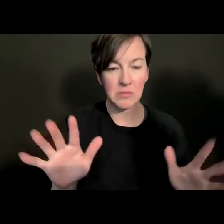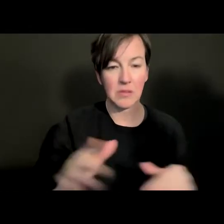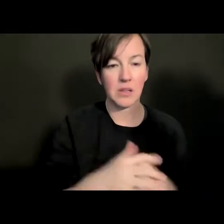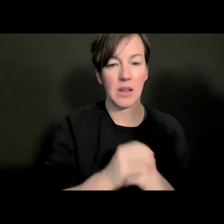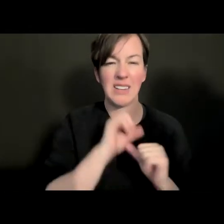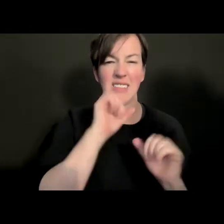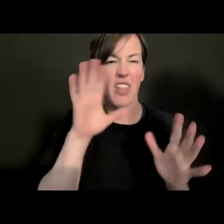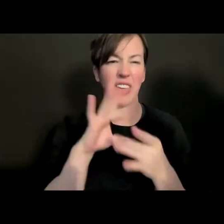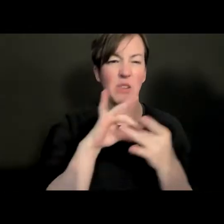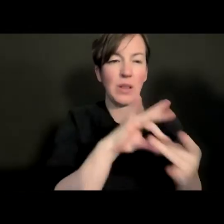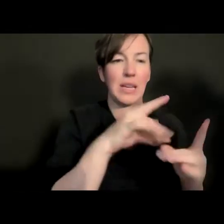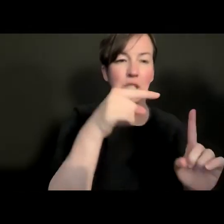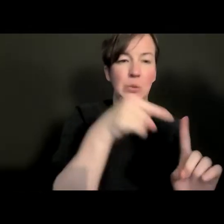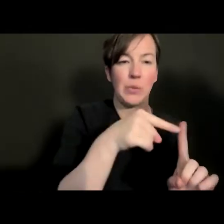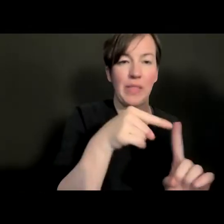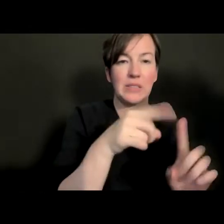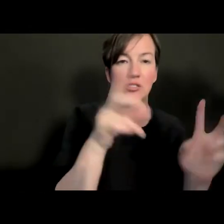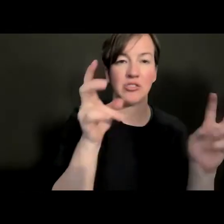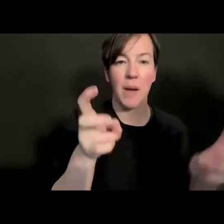this.